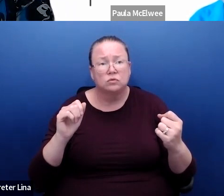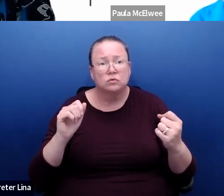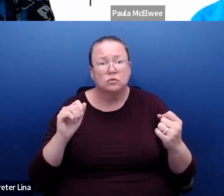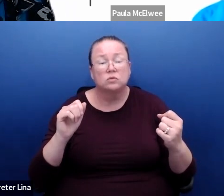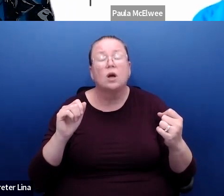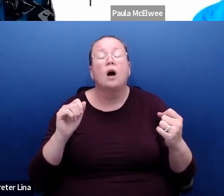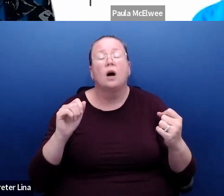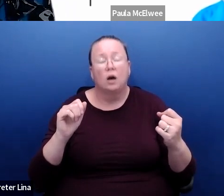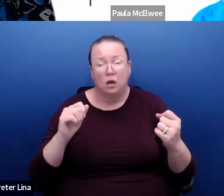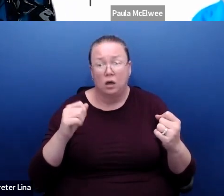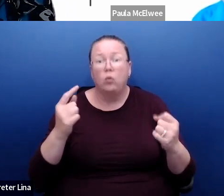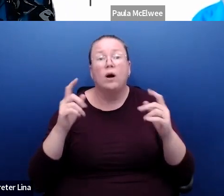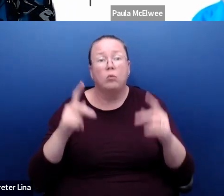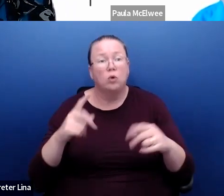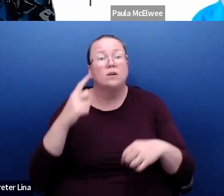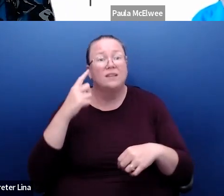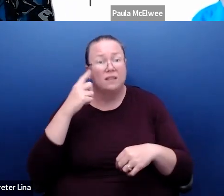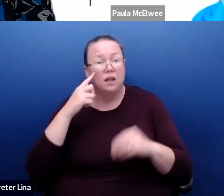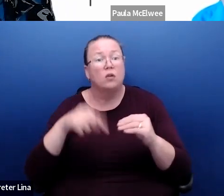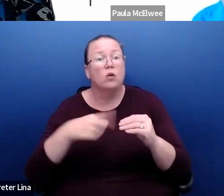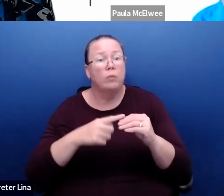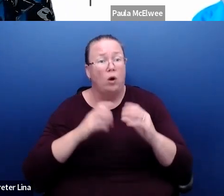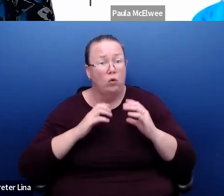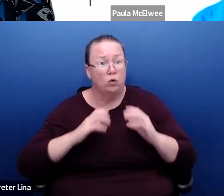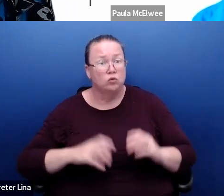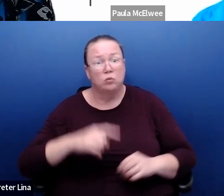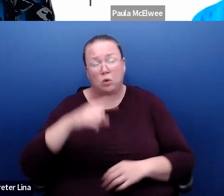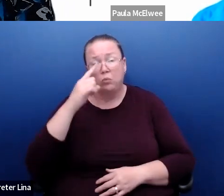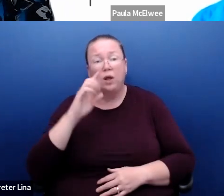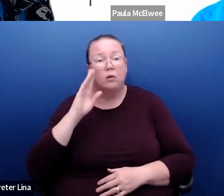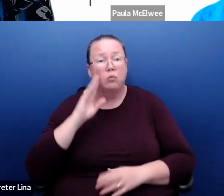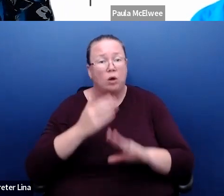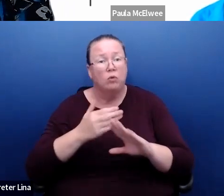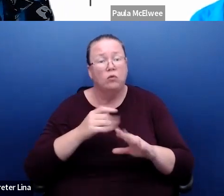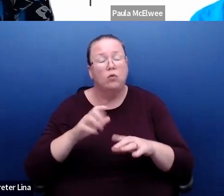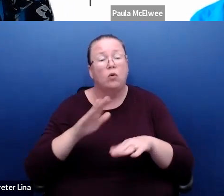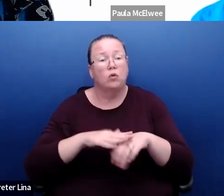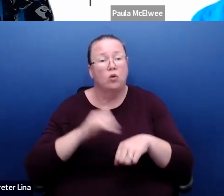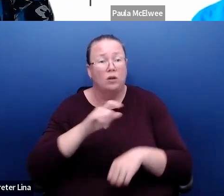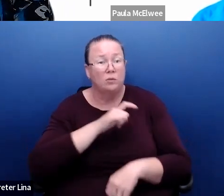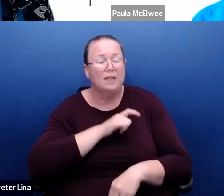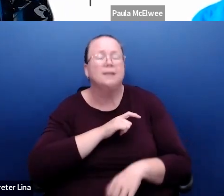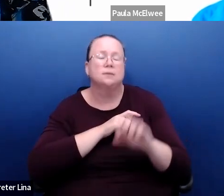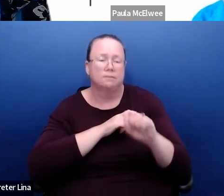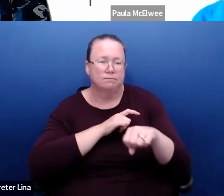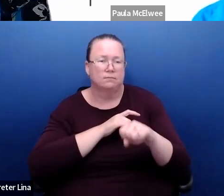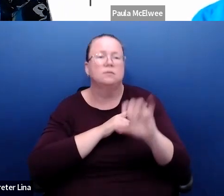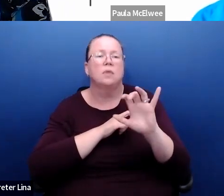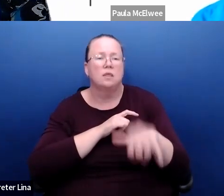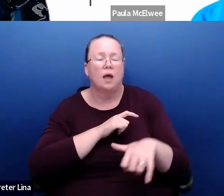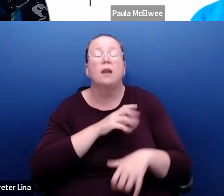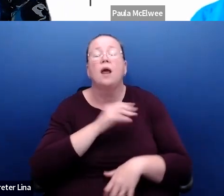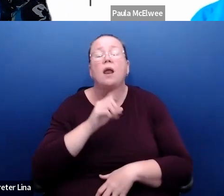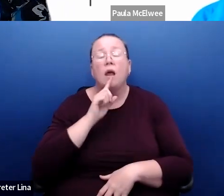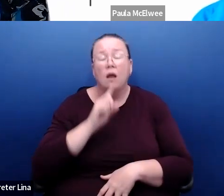Well, one of the attendees said, consider thinking about our consumers who are Black and brown before calling the police. And absolutely that is the case. And